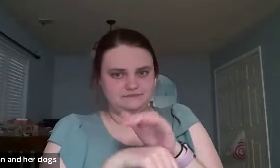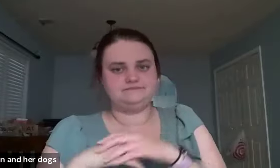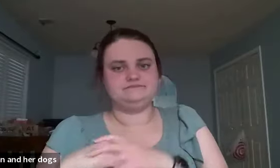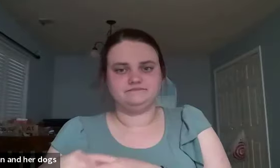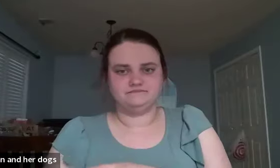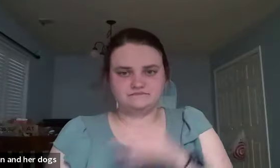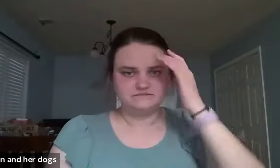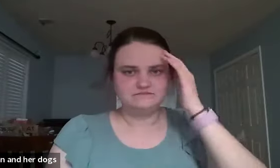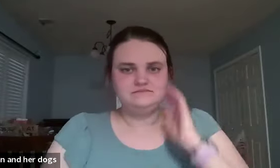night.